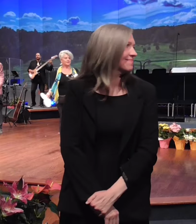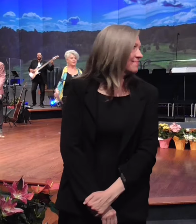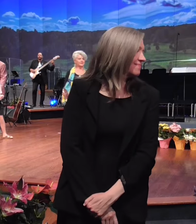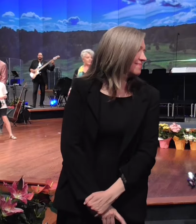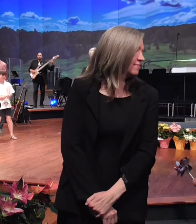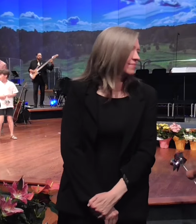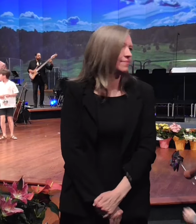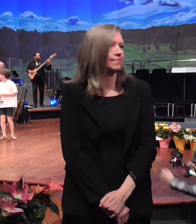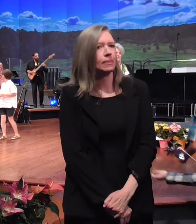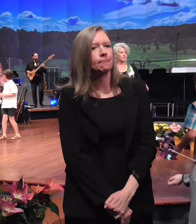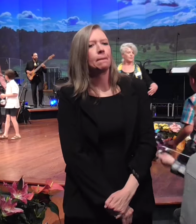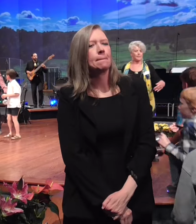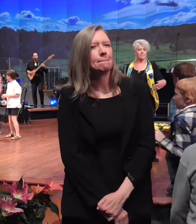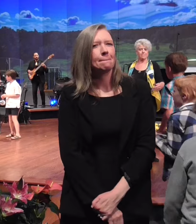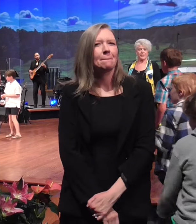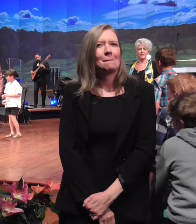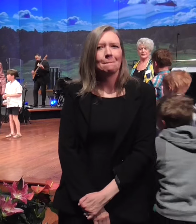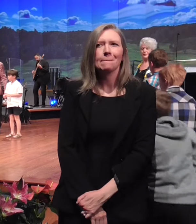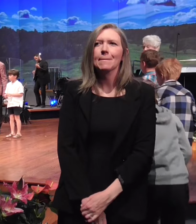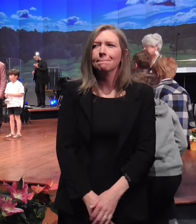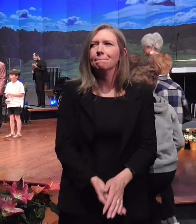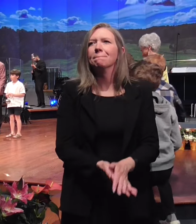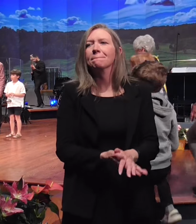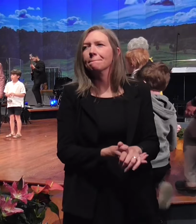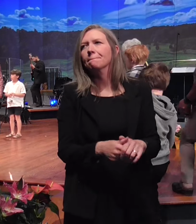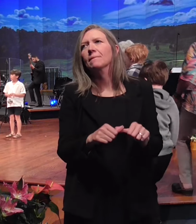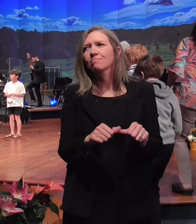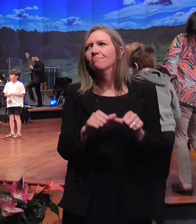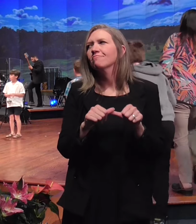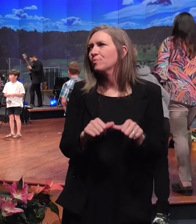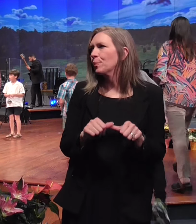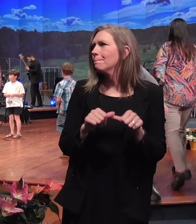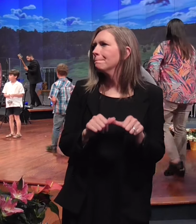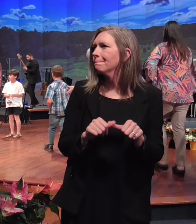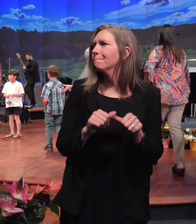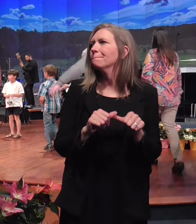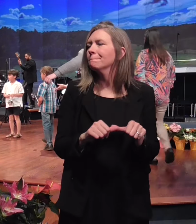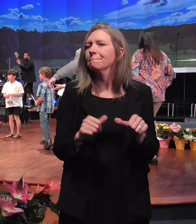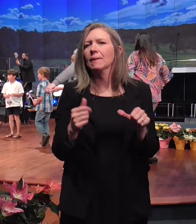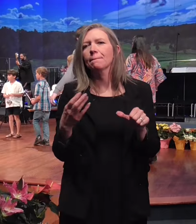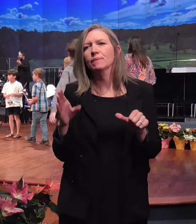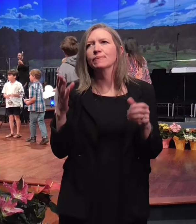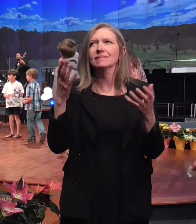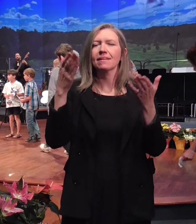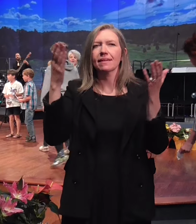sky.